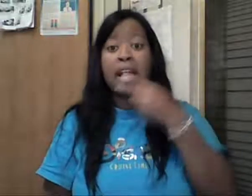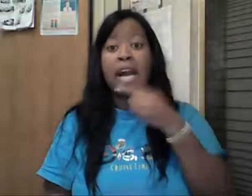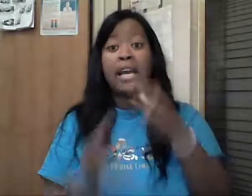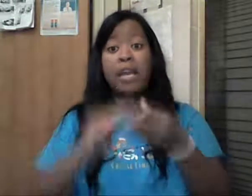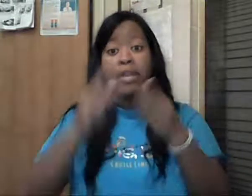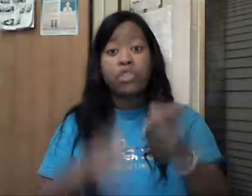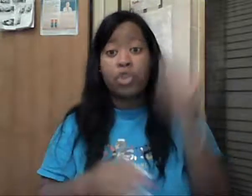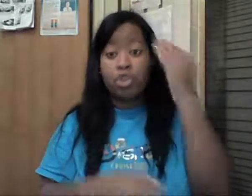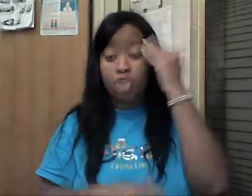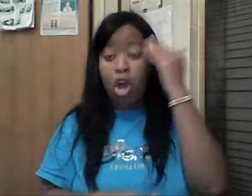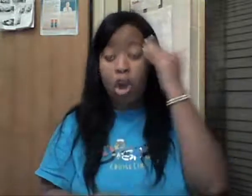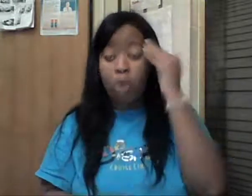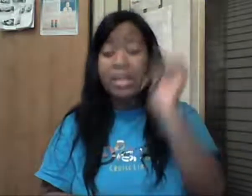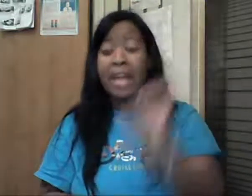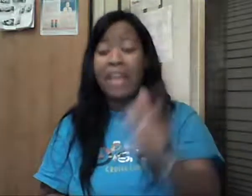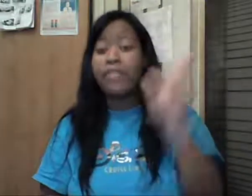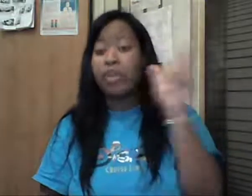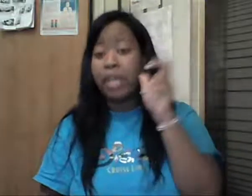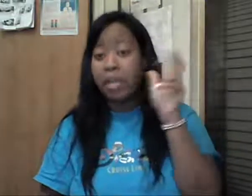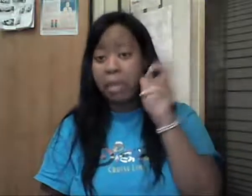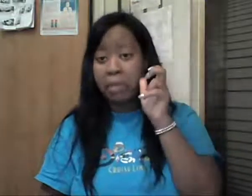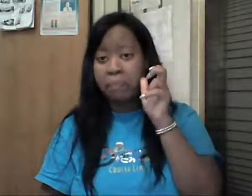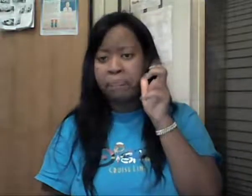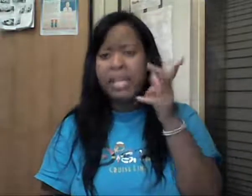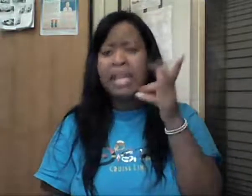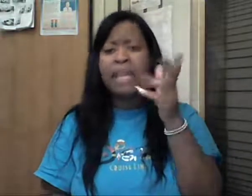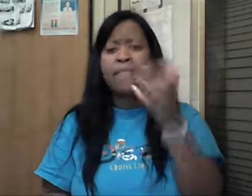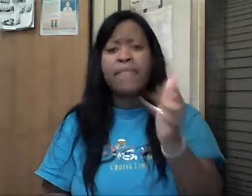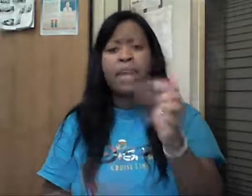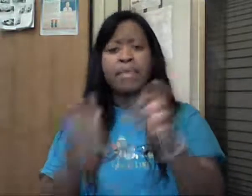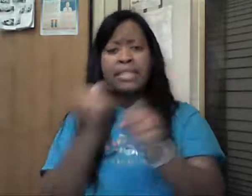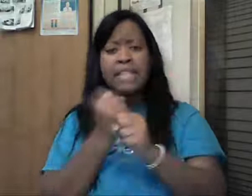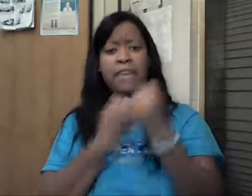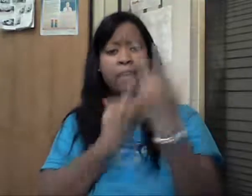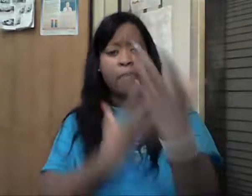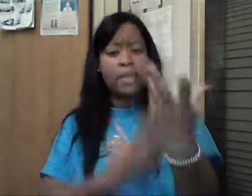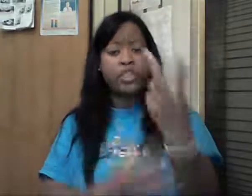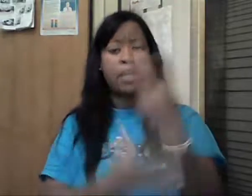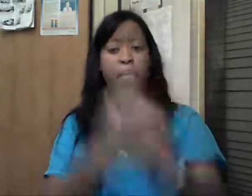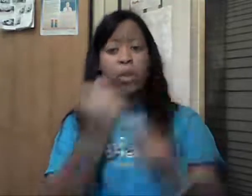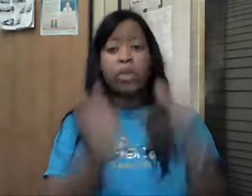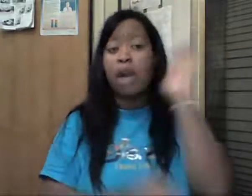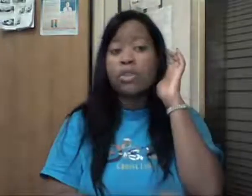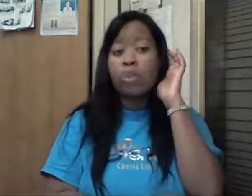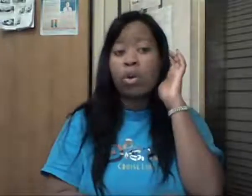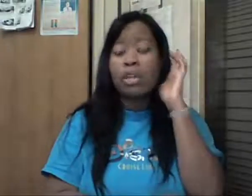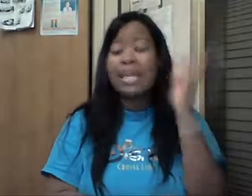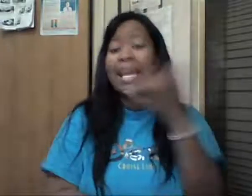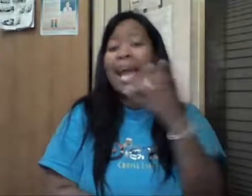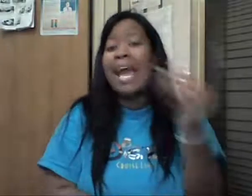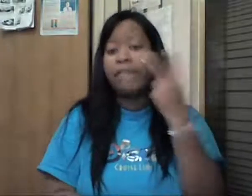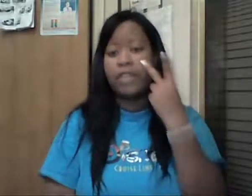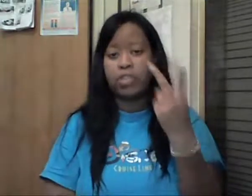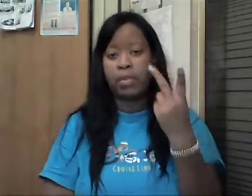A hearing student knows that they're hearing. They receive information both auditorily and